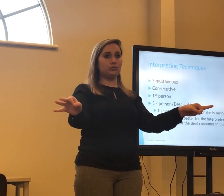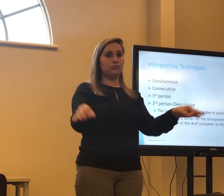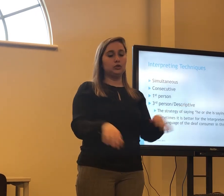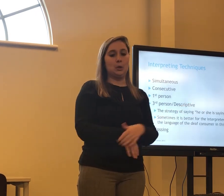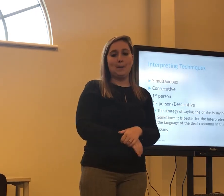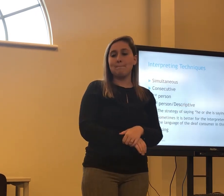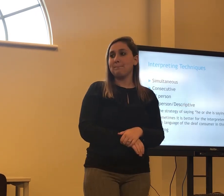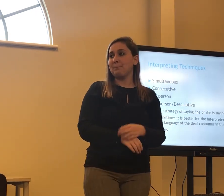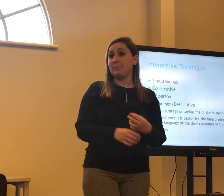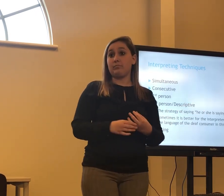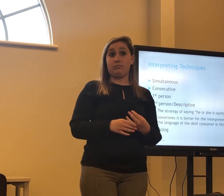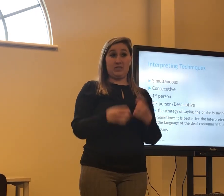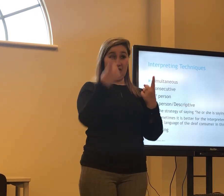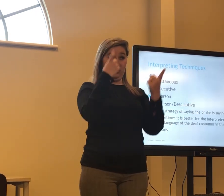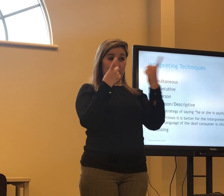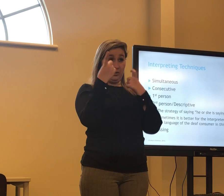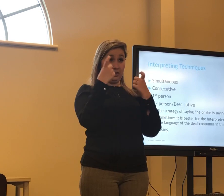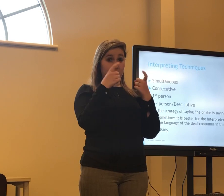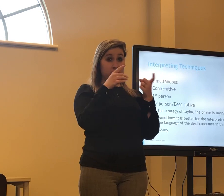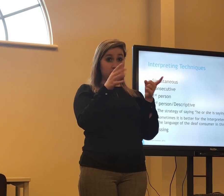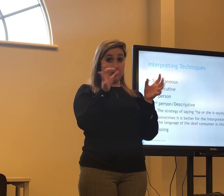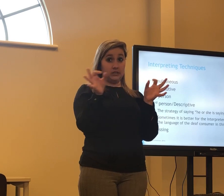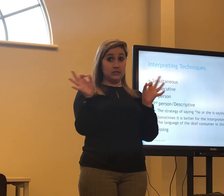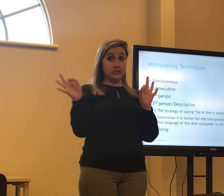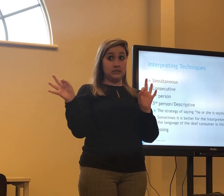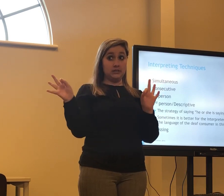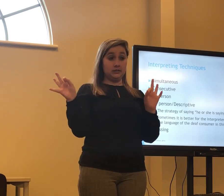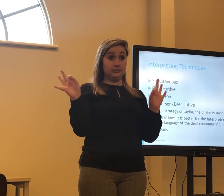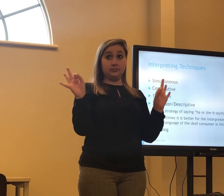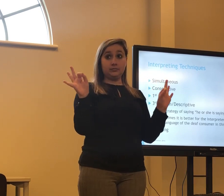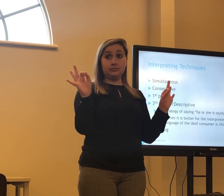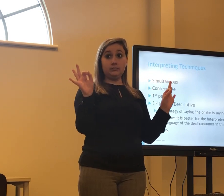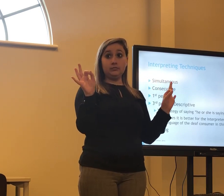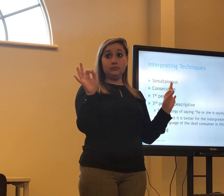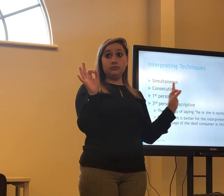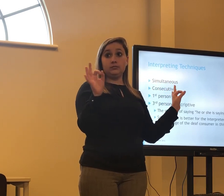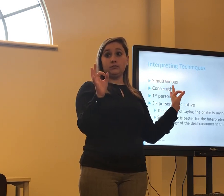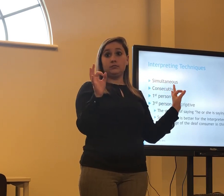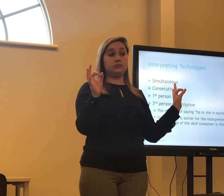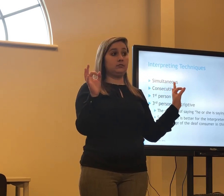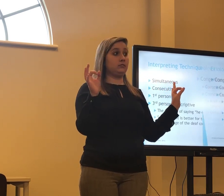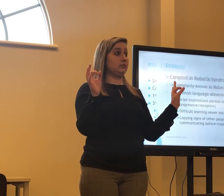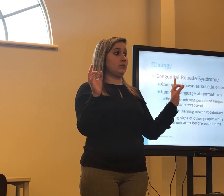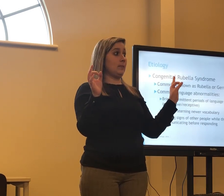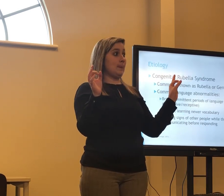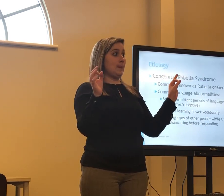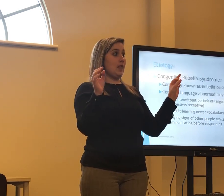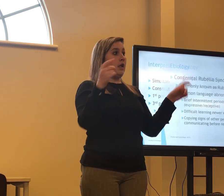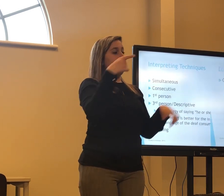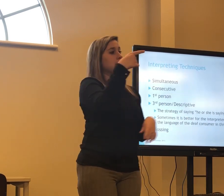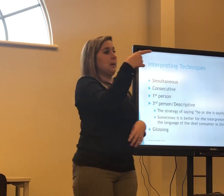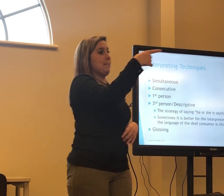Do you have any questions about interpreting techniques? Anything? This is,